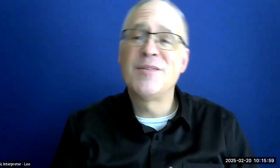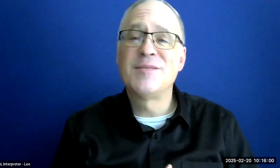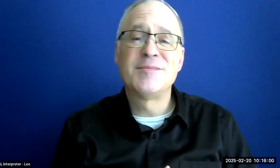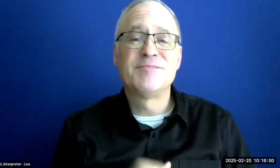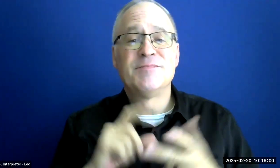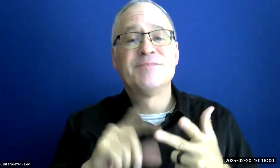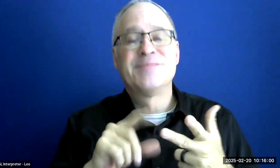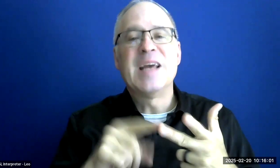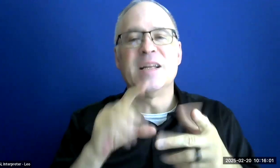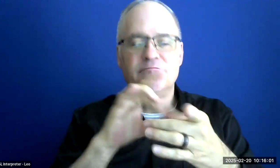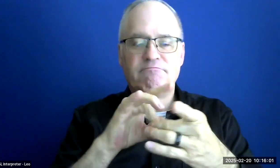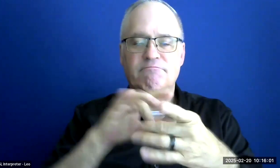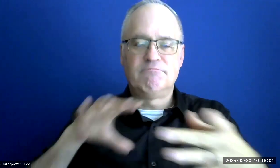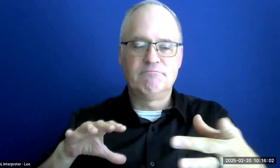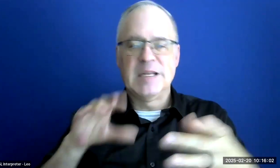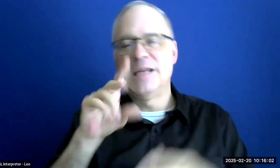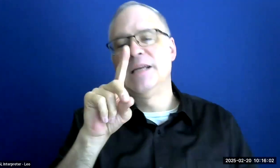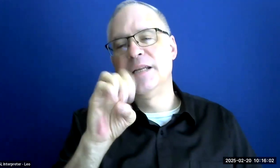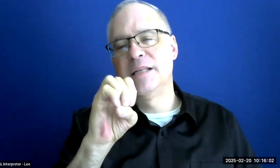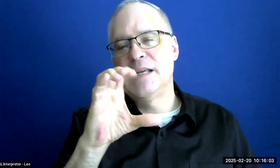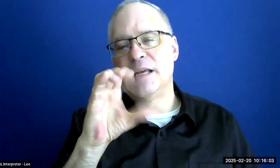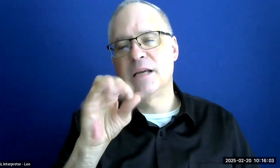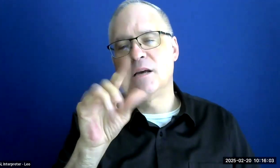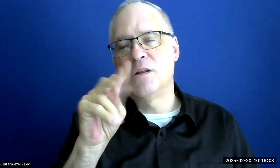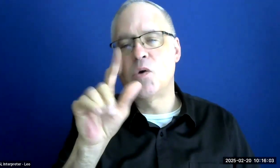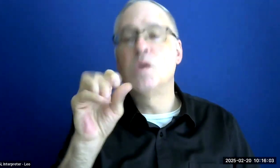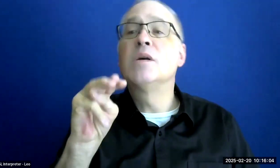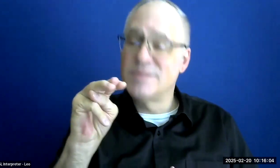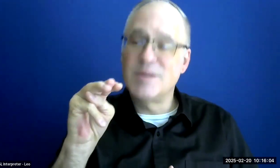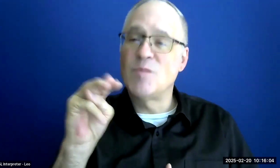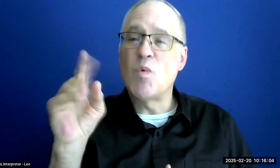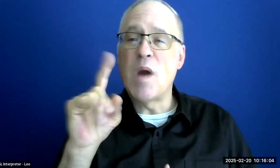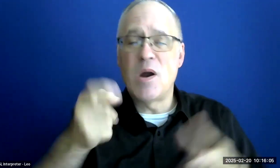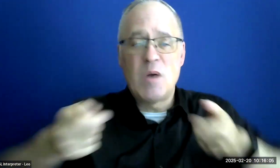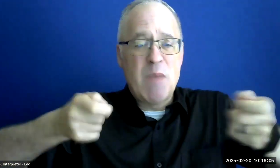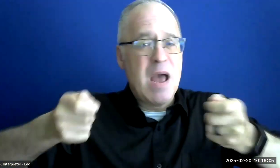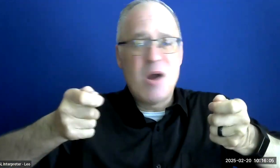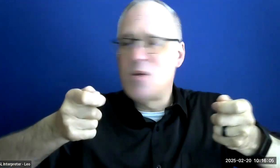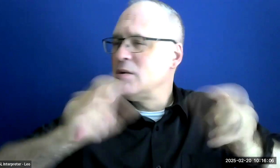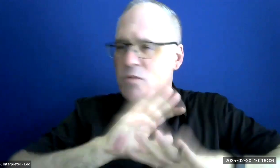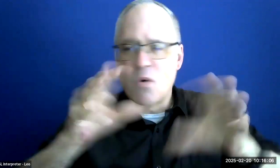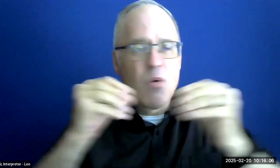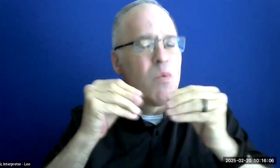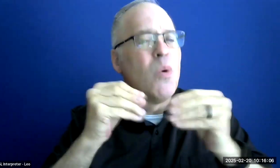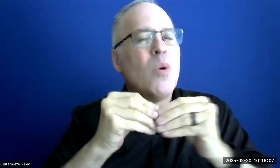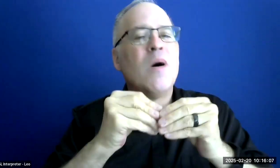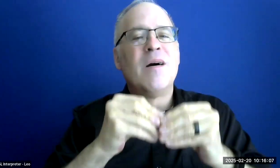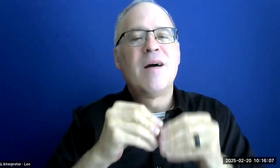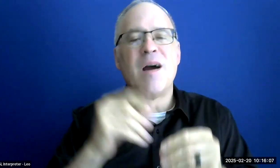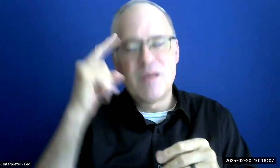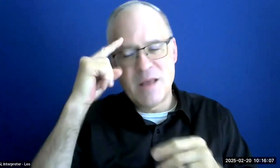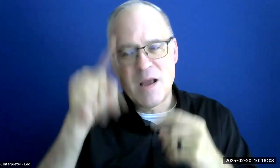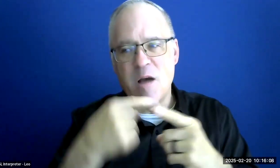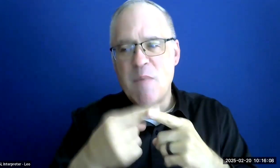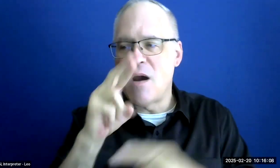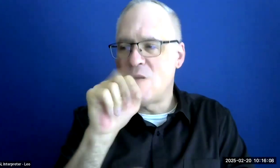decolonial. It must actively address historic injustices related to empire, nation, race, gender,